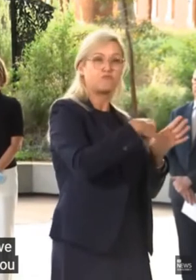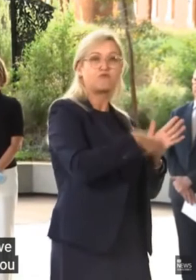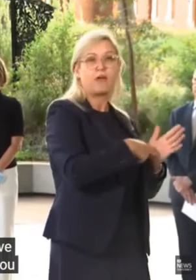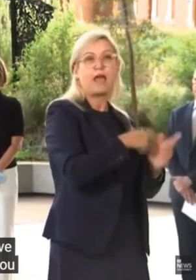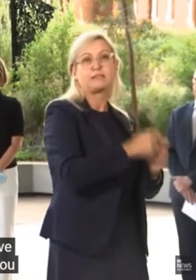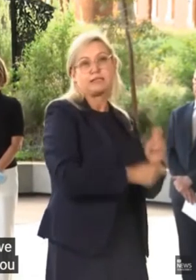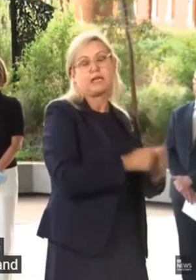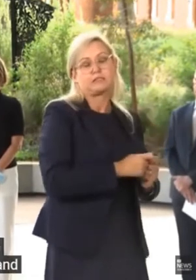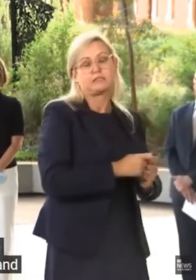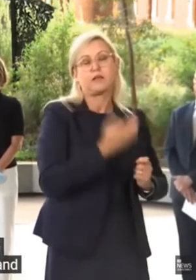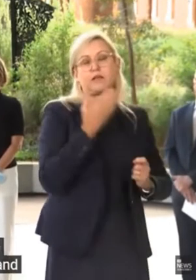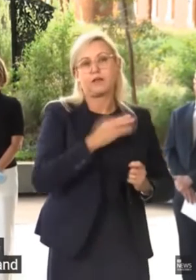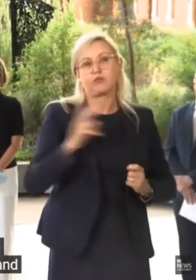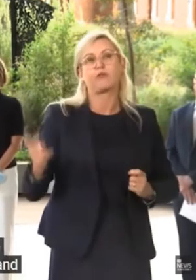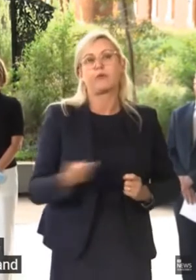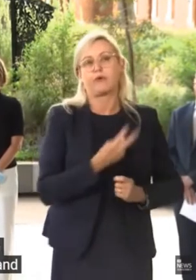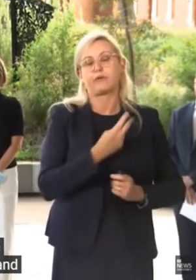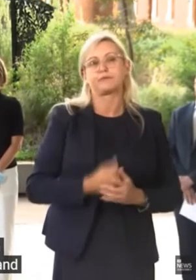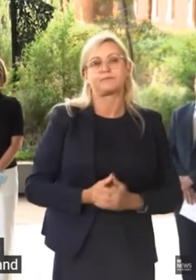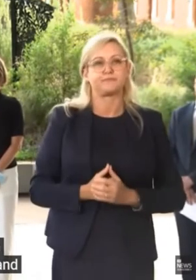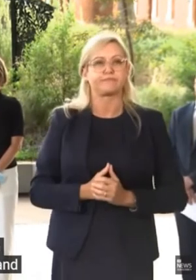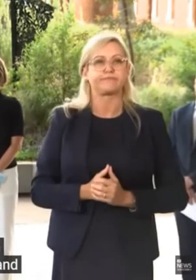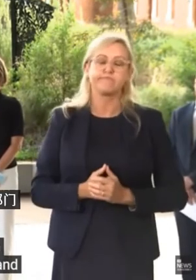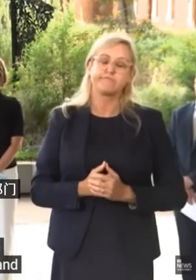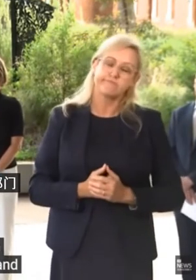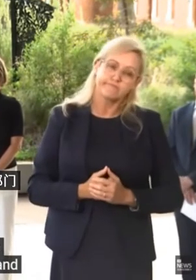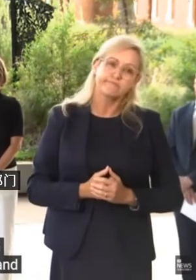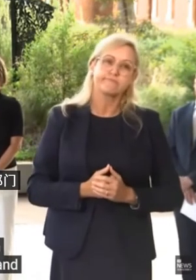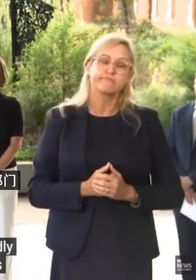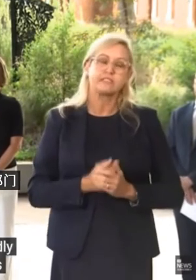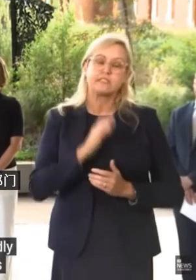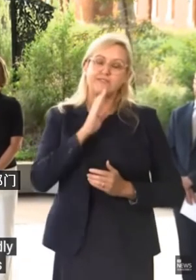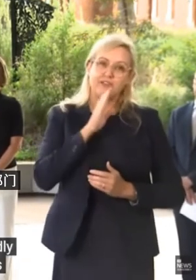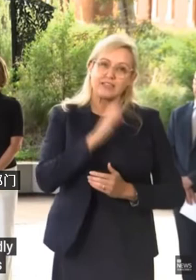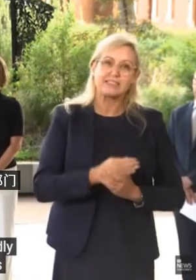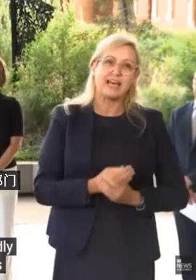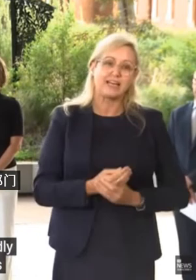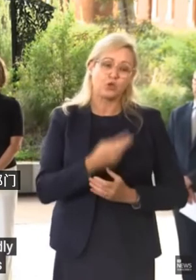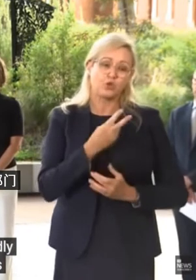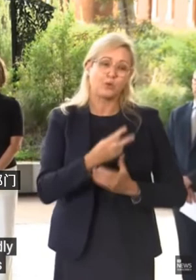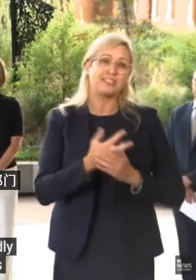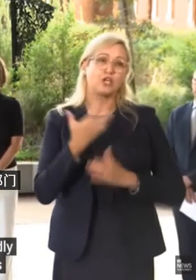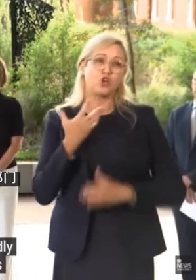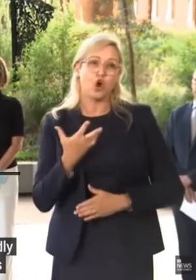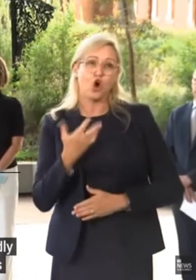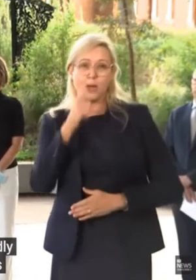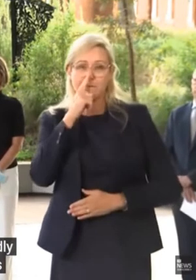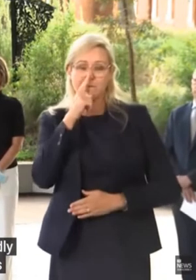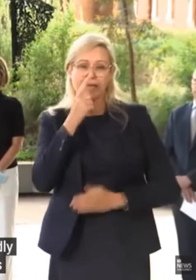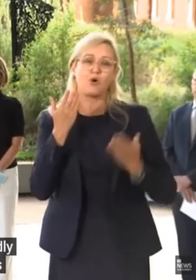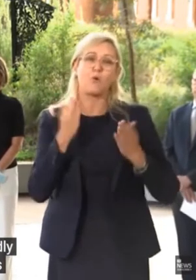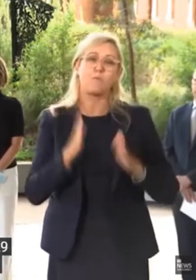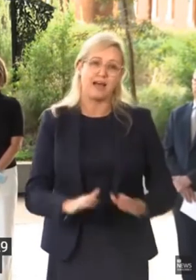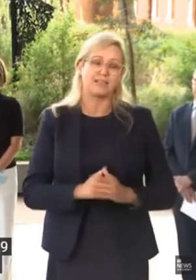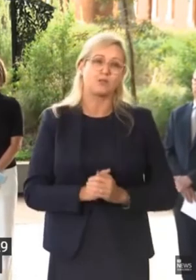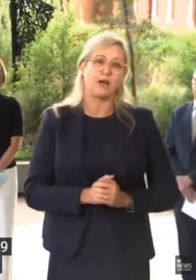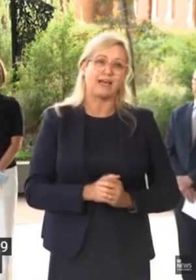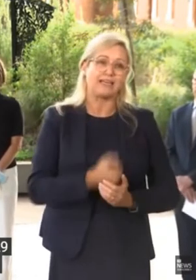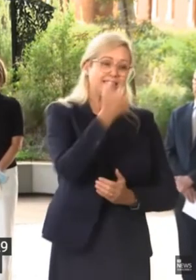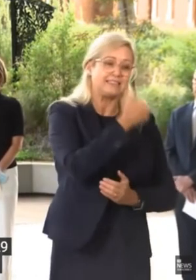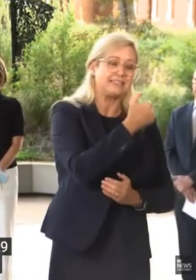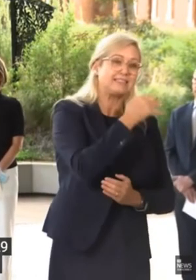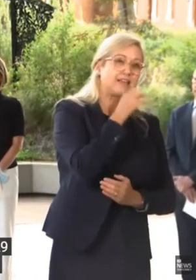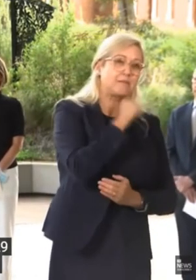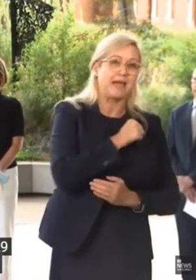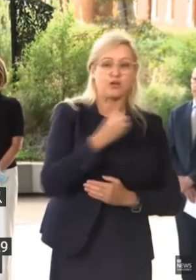testing. Sadly, New South Wales Health is reporting the death of 29 people with COVID, 16 men